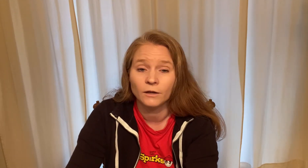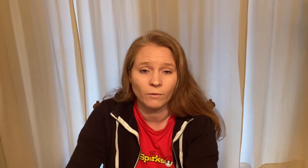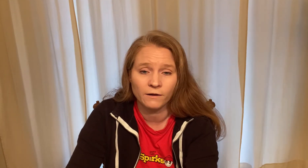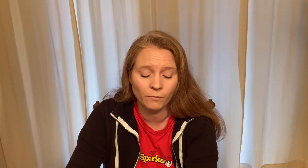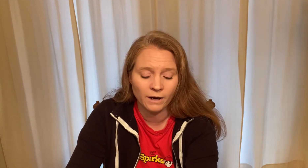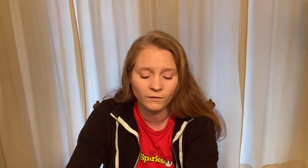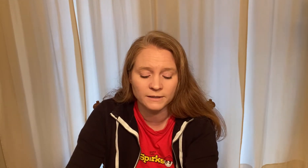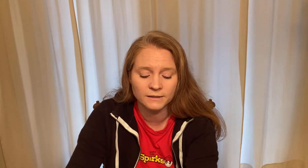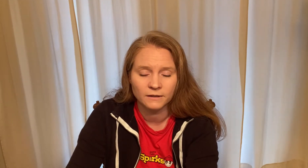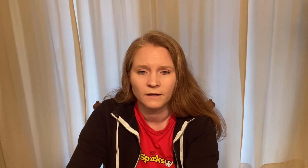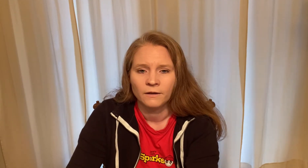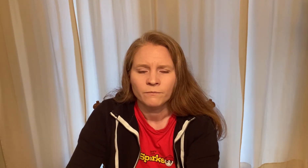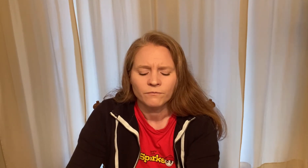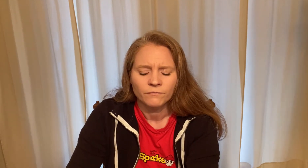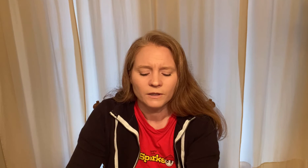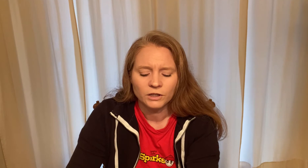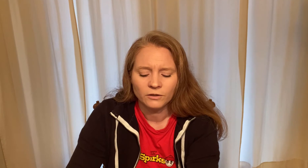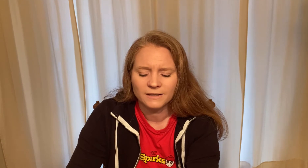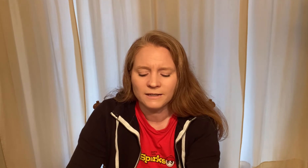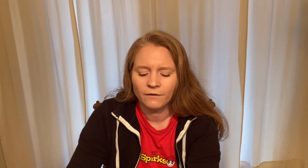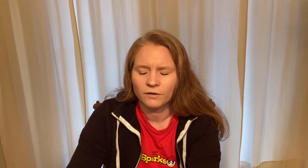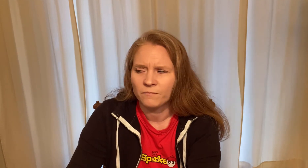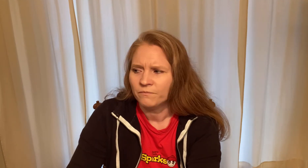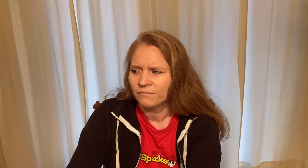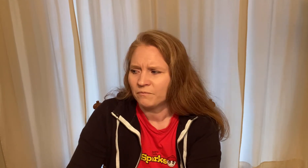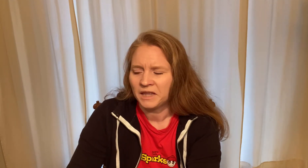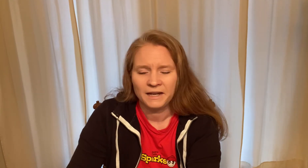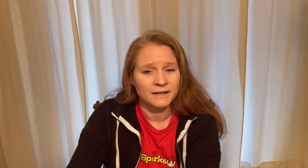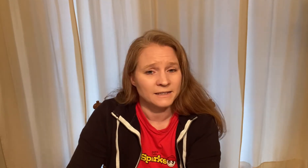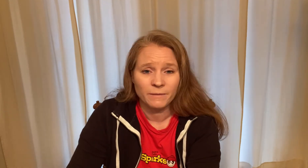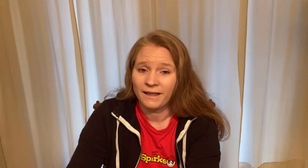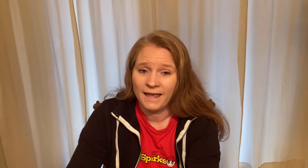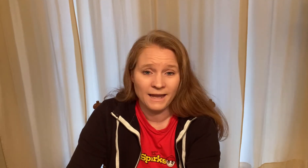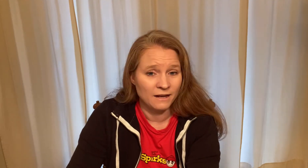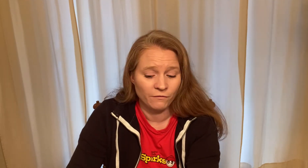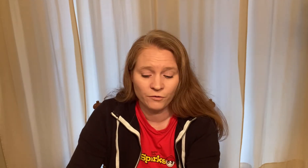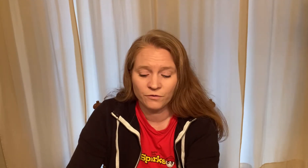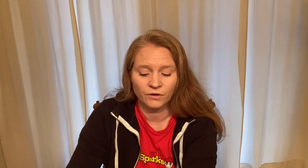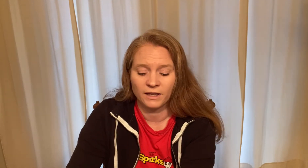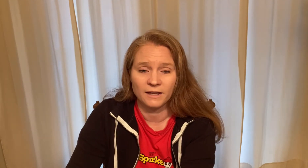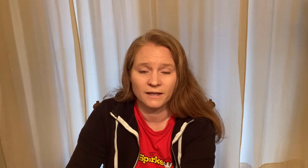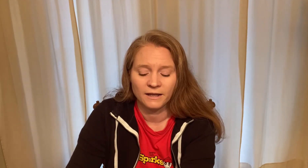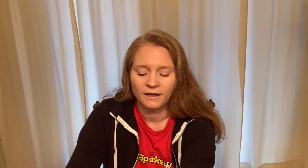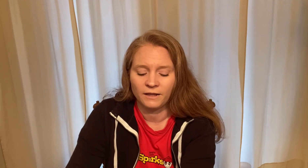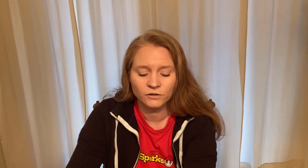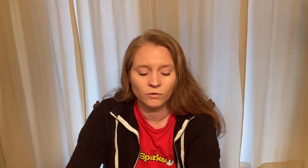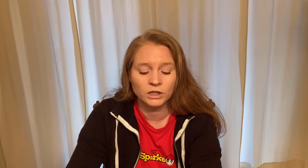ready for breakfast. The children sniffed. They didn't smell any food cooking. Then George asked